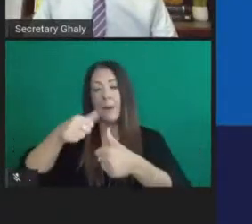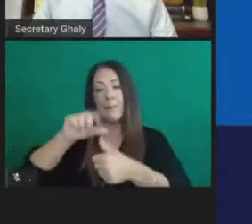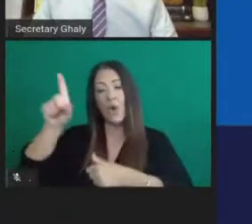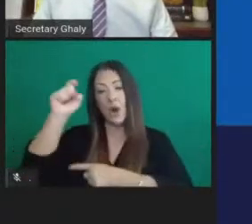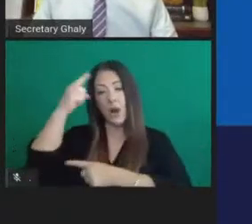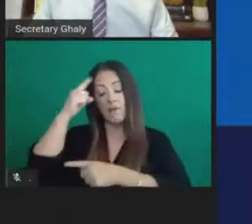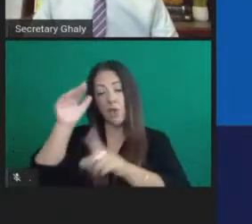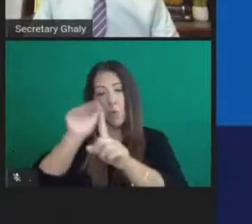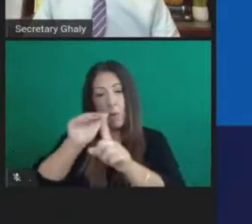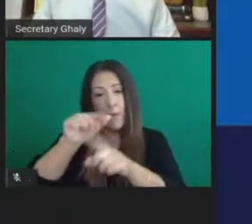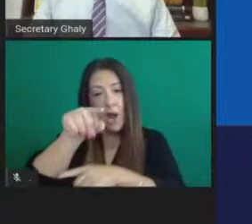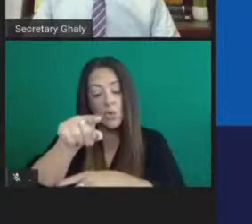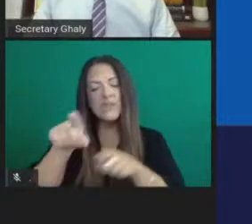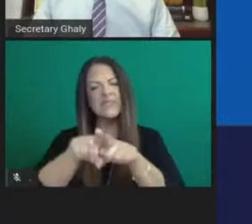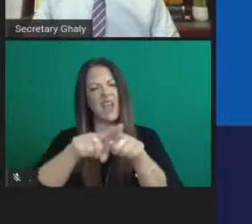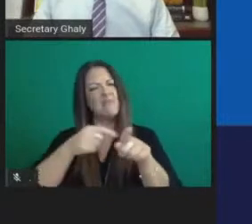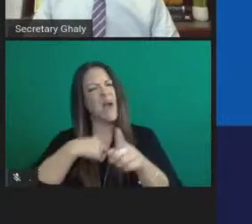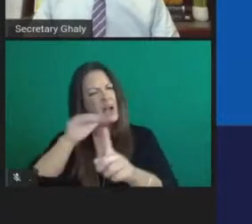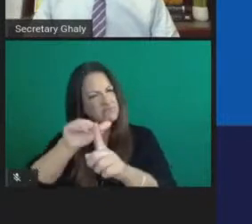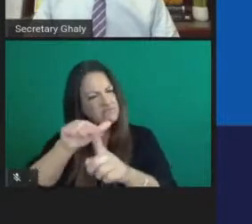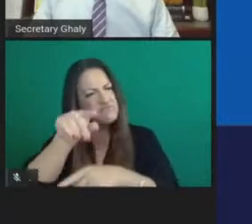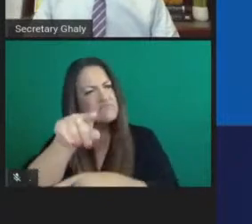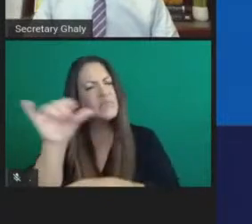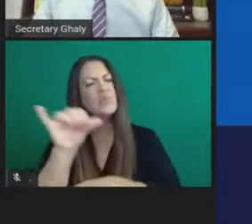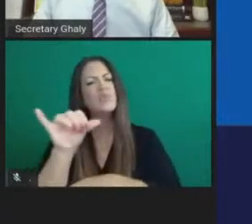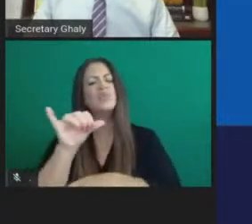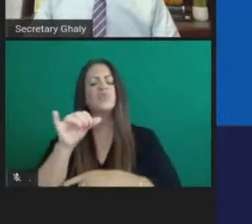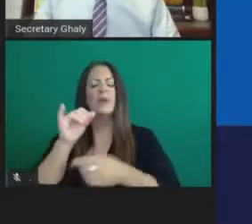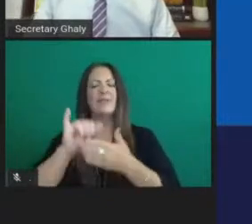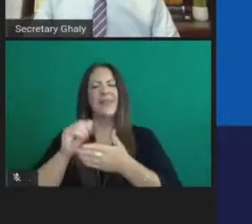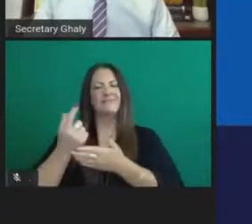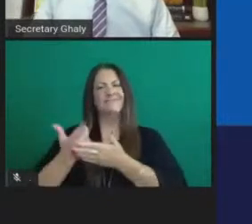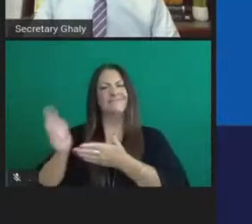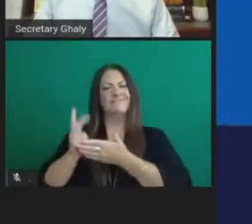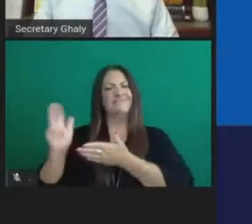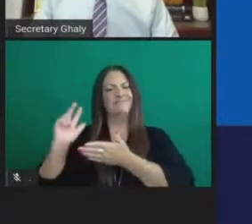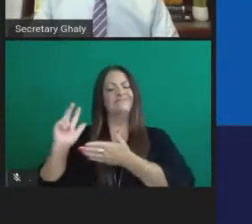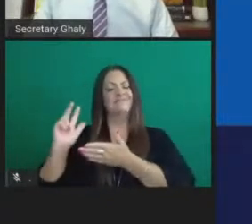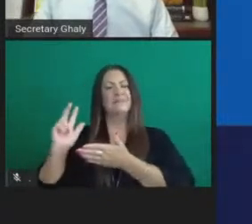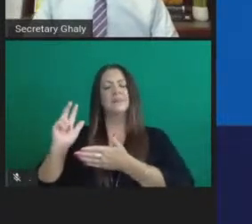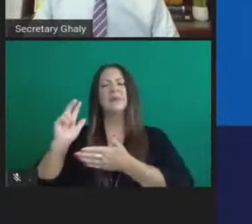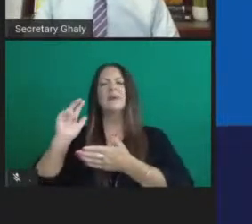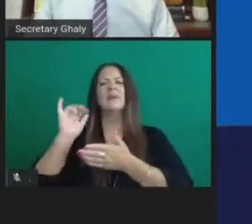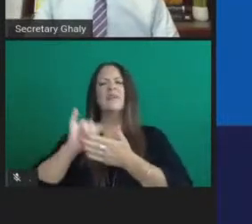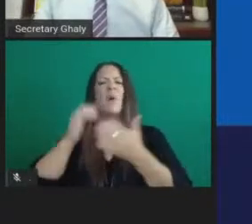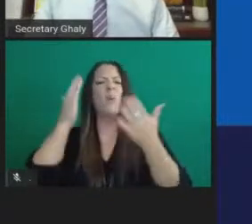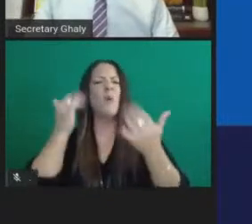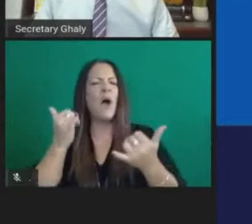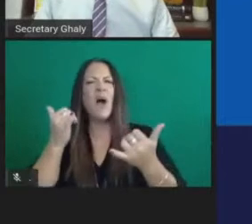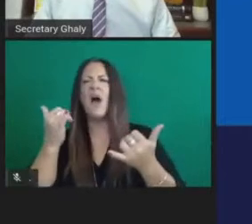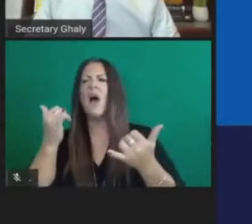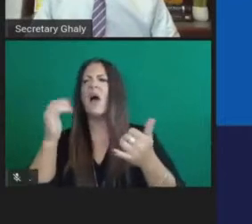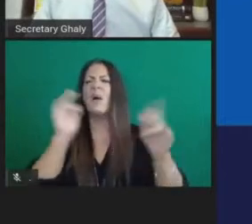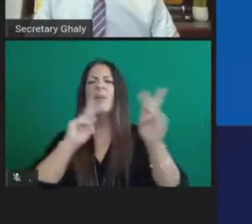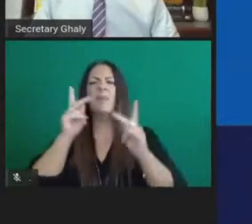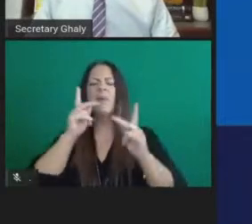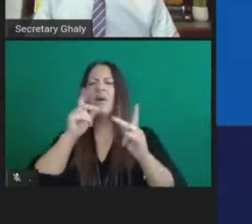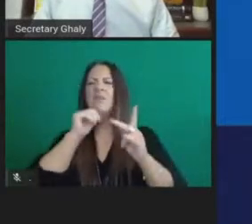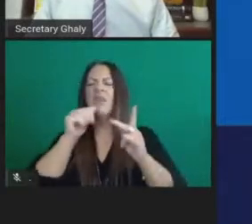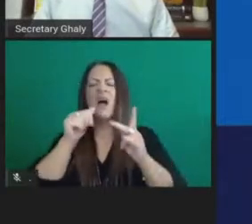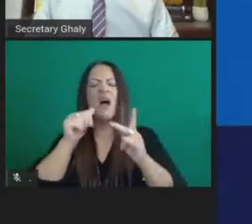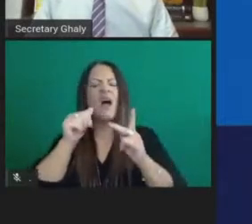you, and I have as well, the few weeks ago, the news about low test numbers with air quality